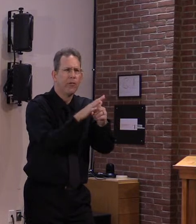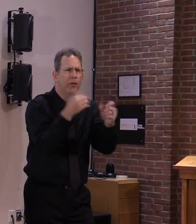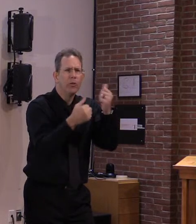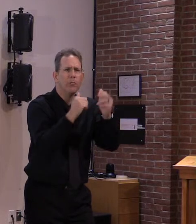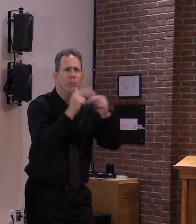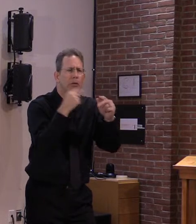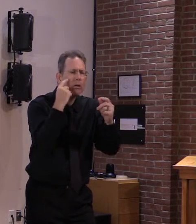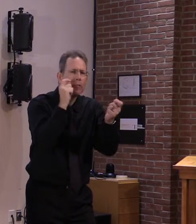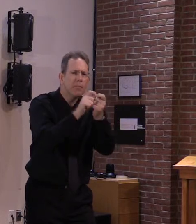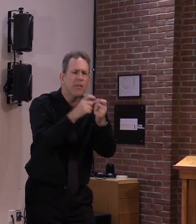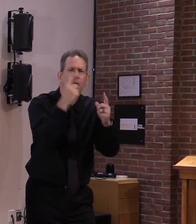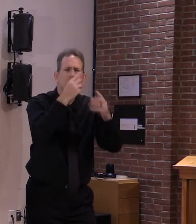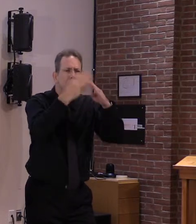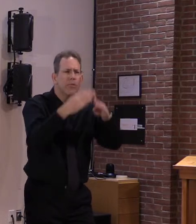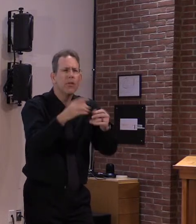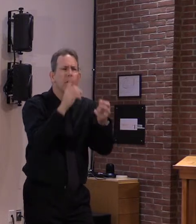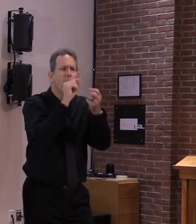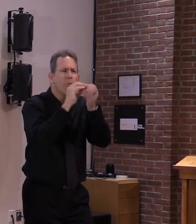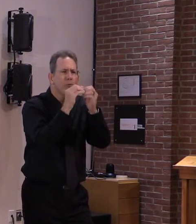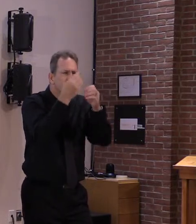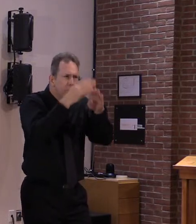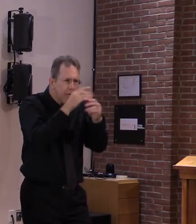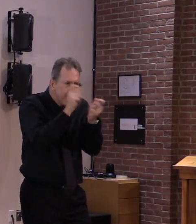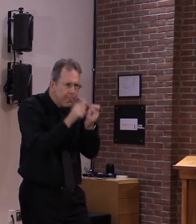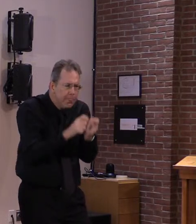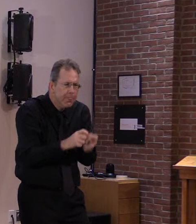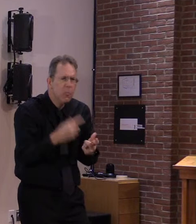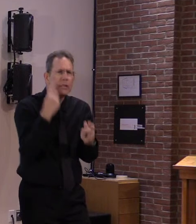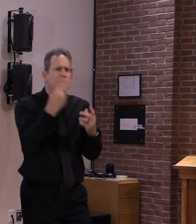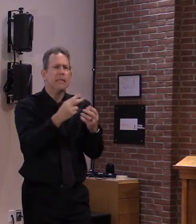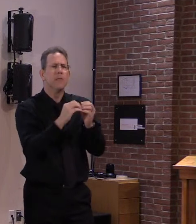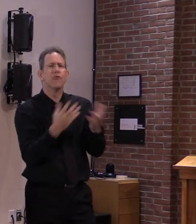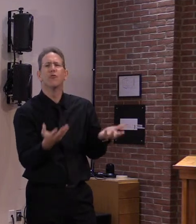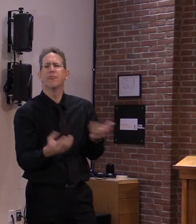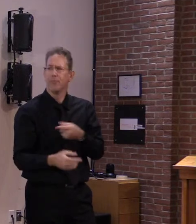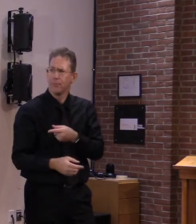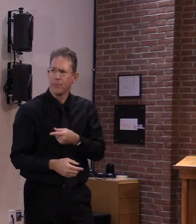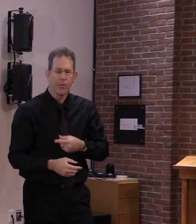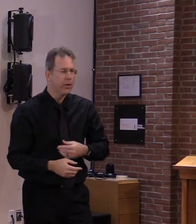very well, we have a health check that is